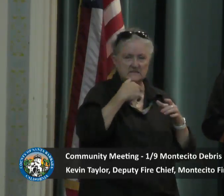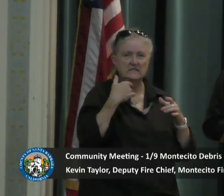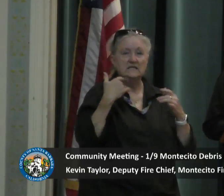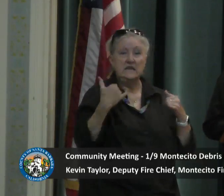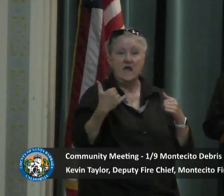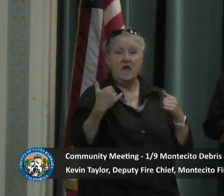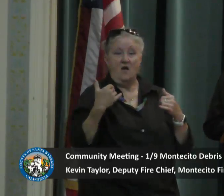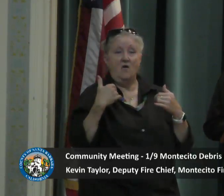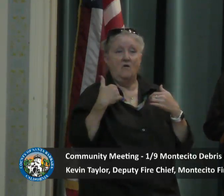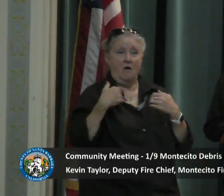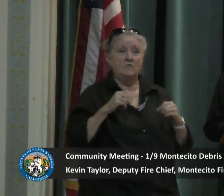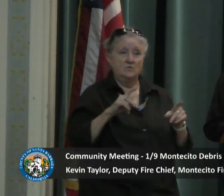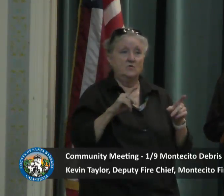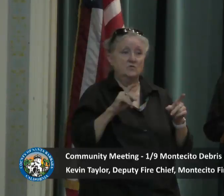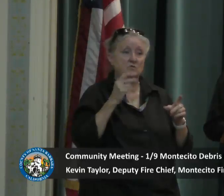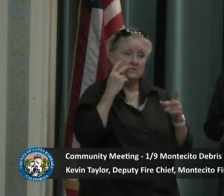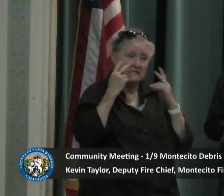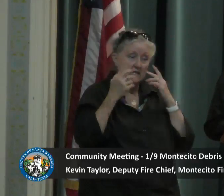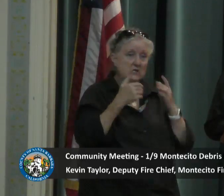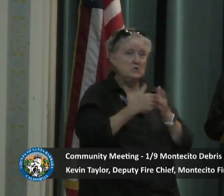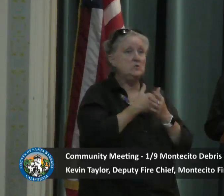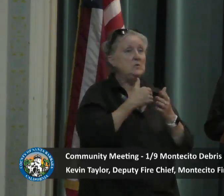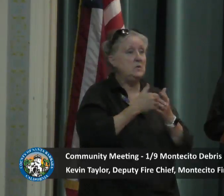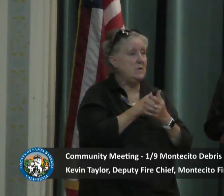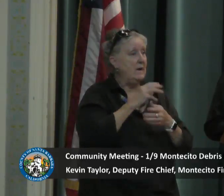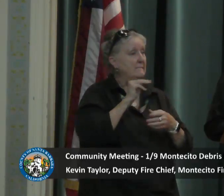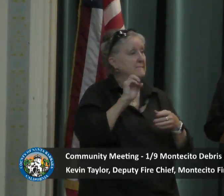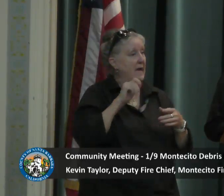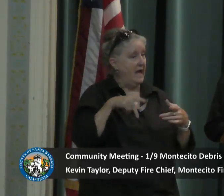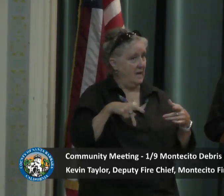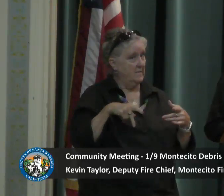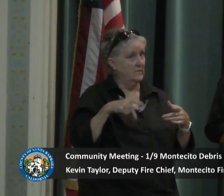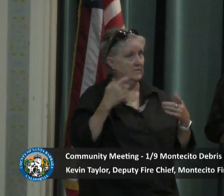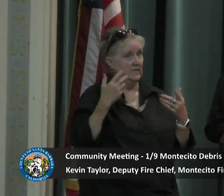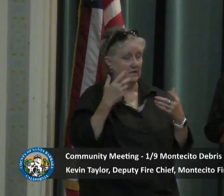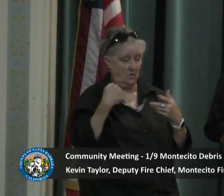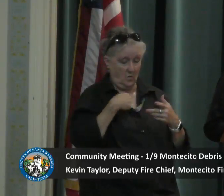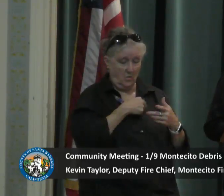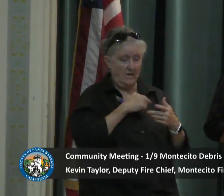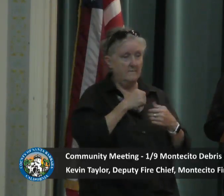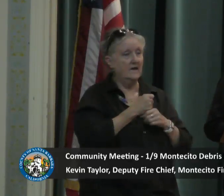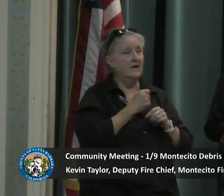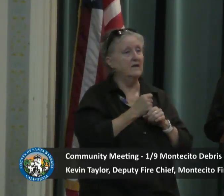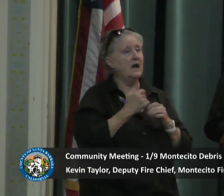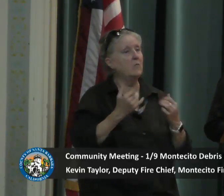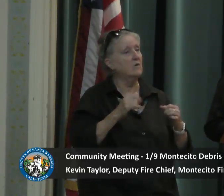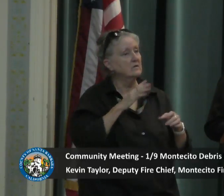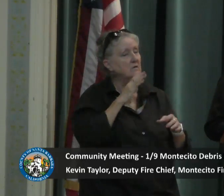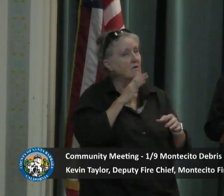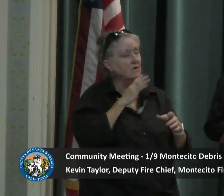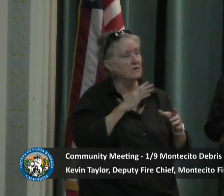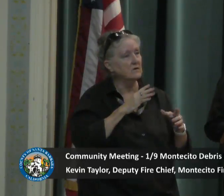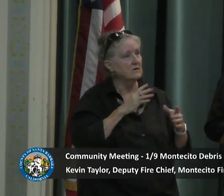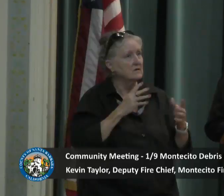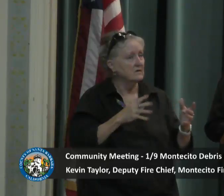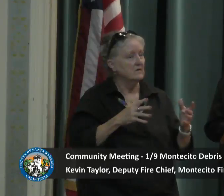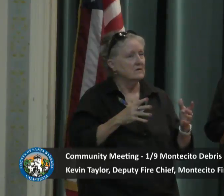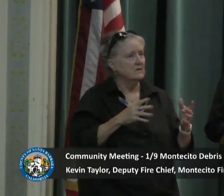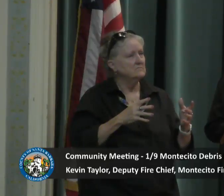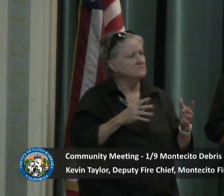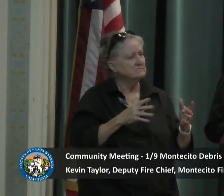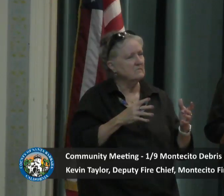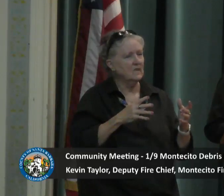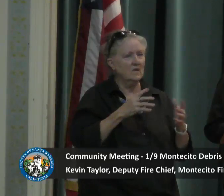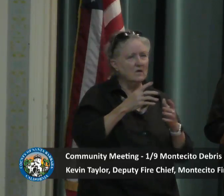had an opportunity to see the new interactive map that we've produced, I would like to talk to you about what we are going to